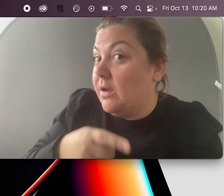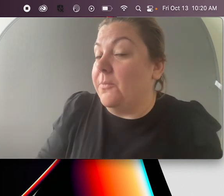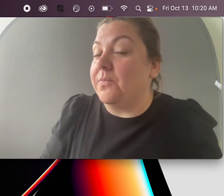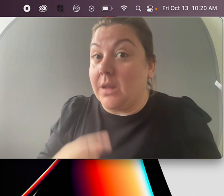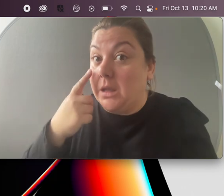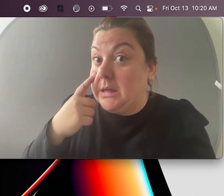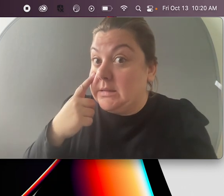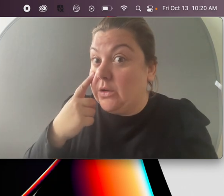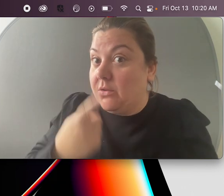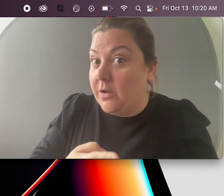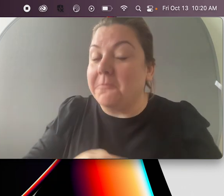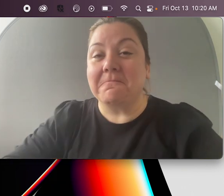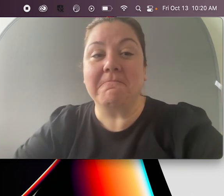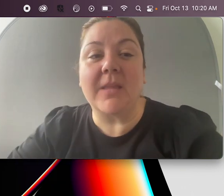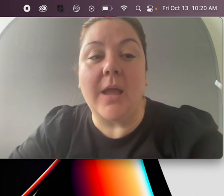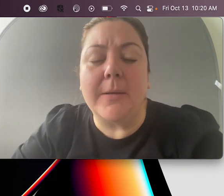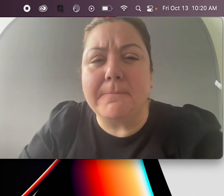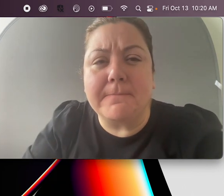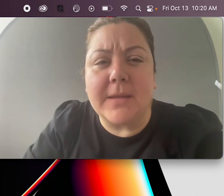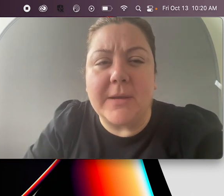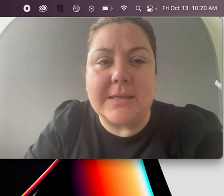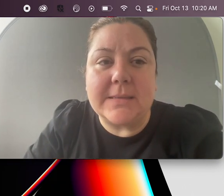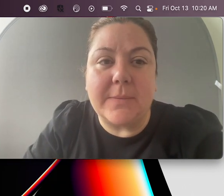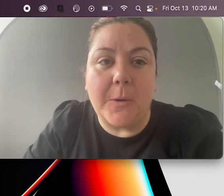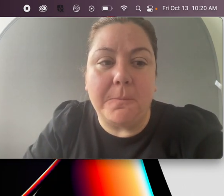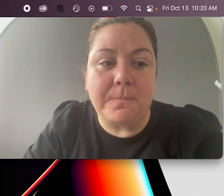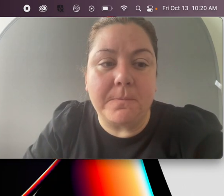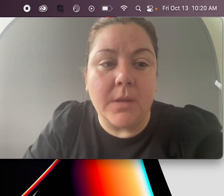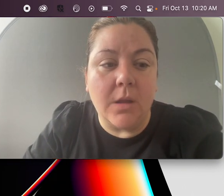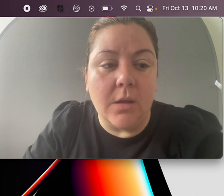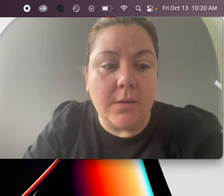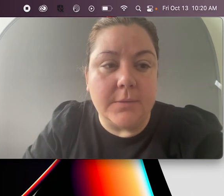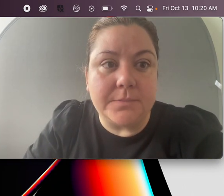put her there, and I see her there. That makes sense? Let me know.